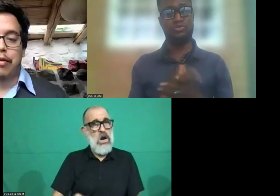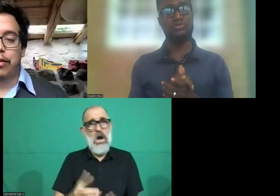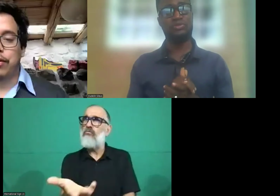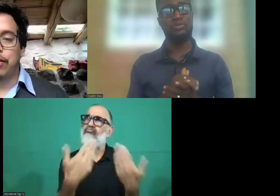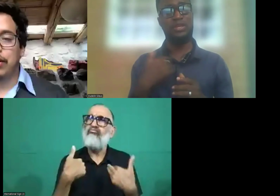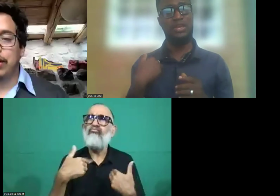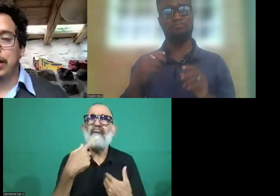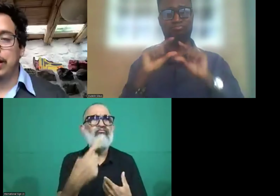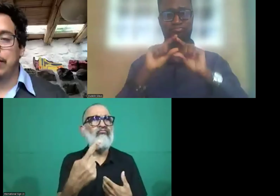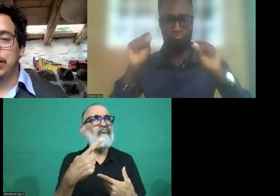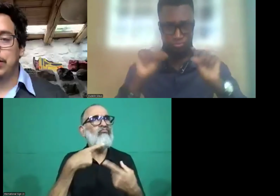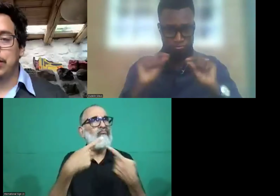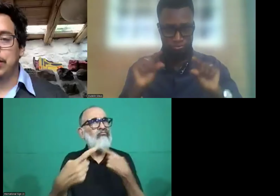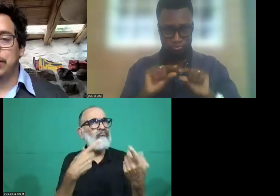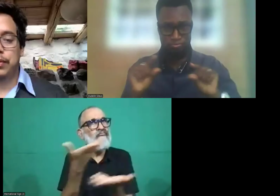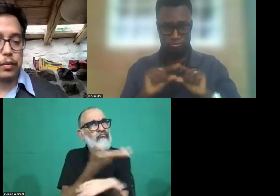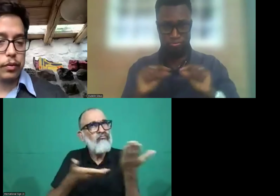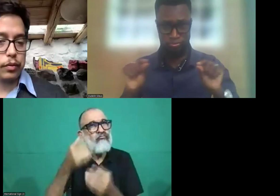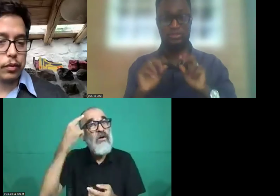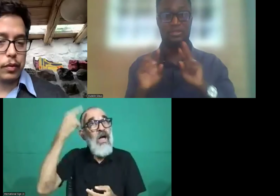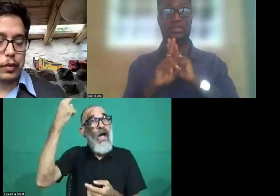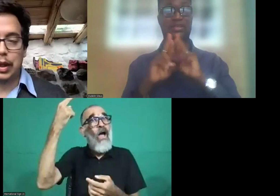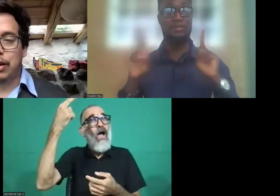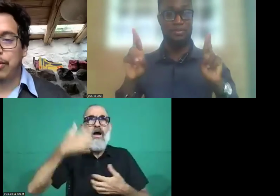a fruitful and lively discussion.